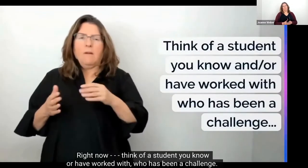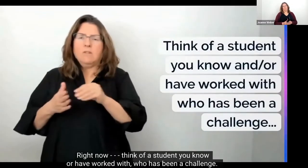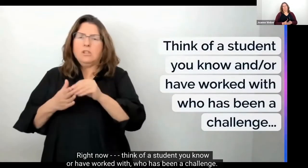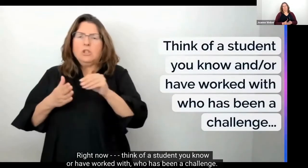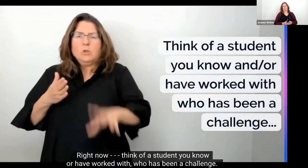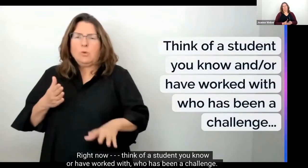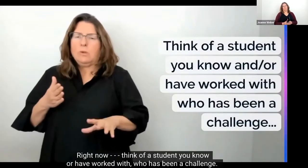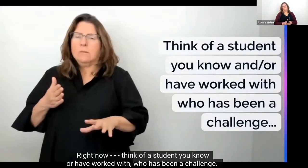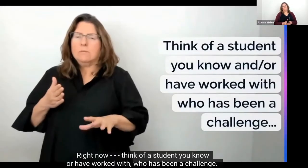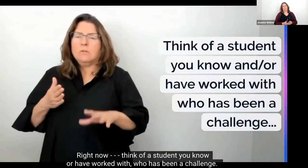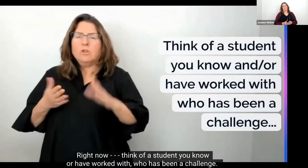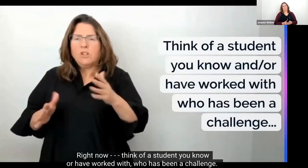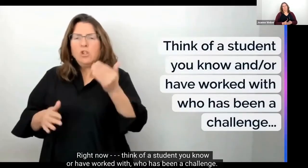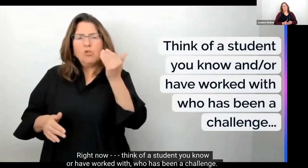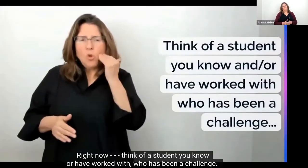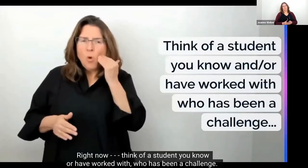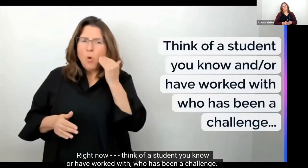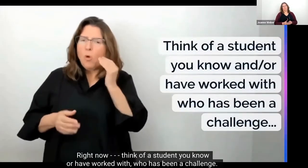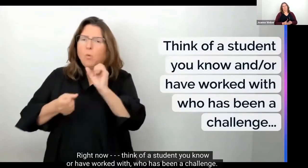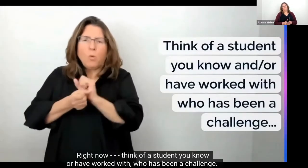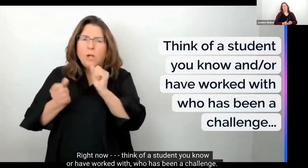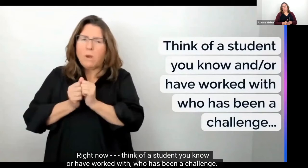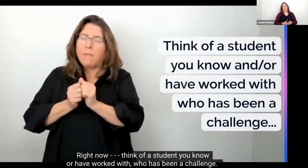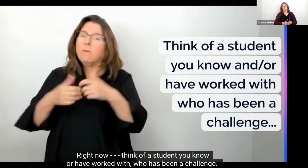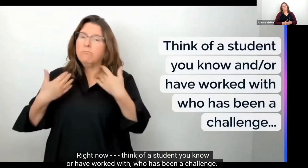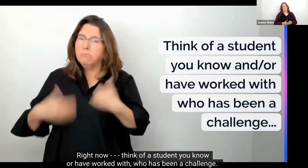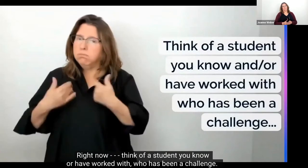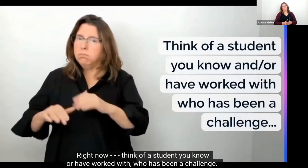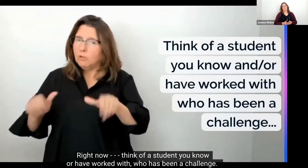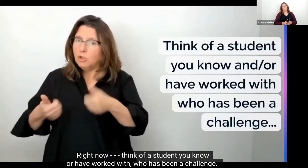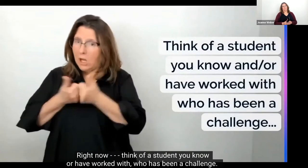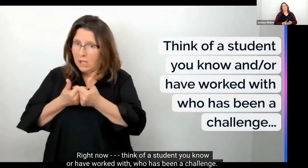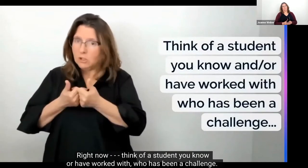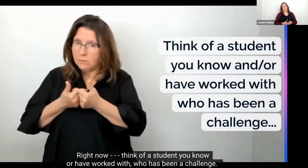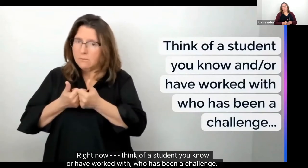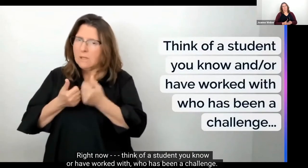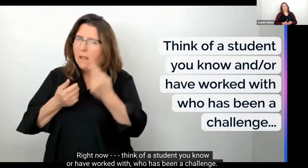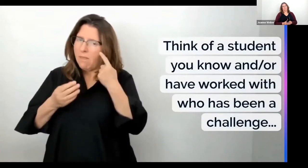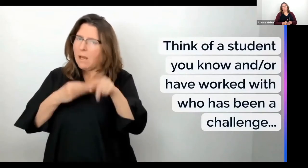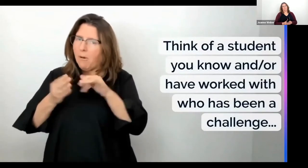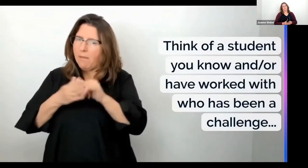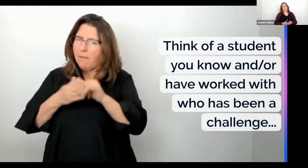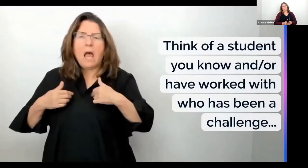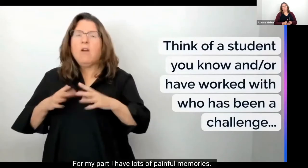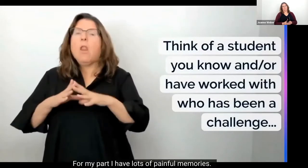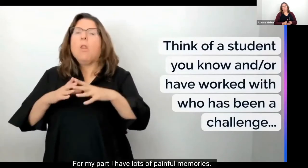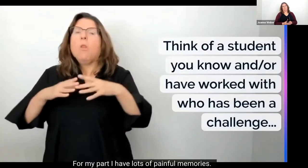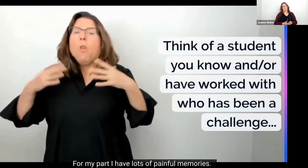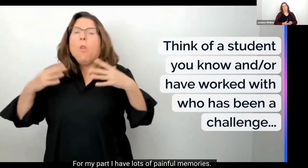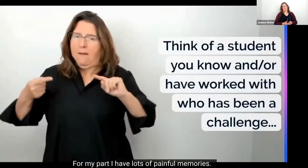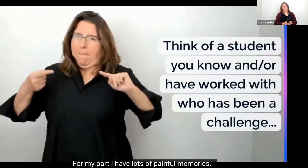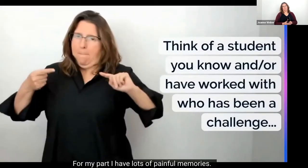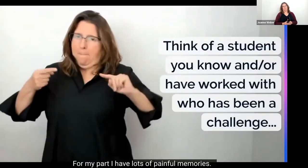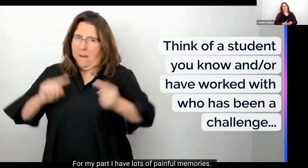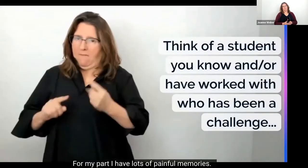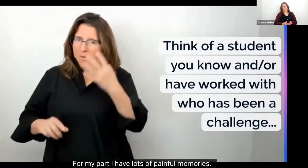Right now, think of a student you know or have worked with who has been a challenge. For my part,